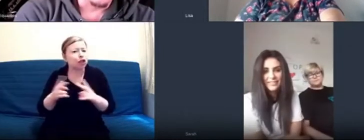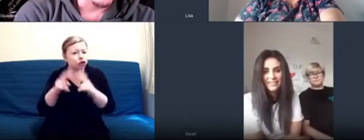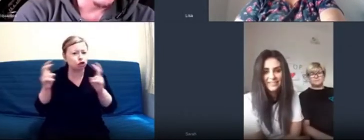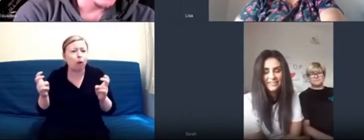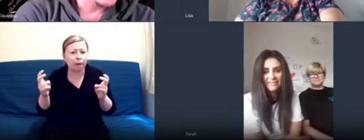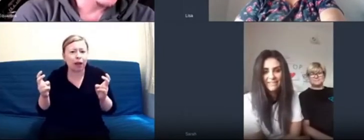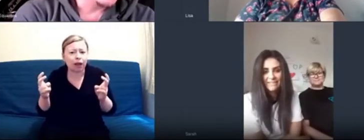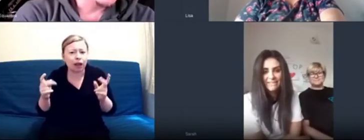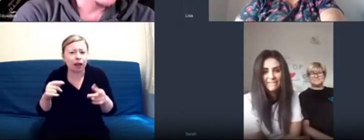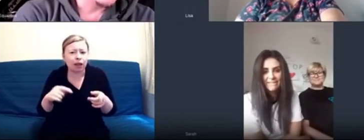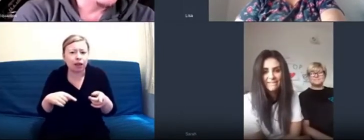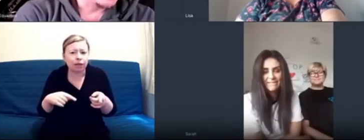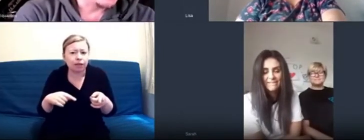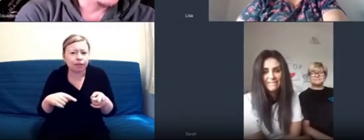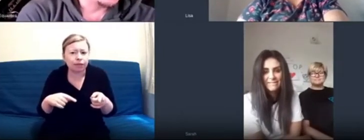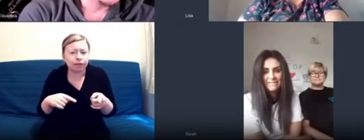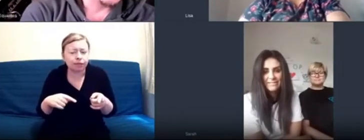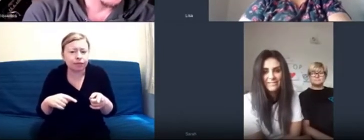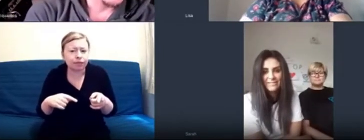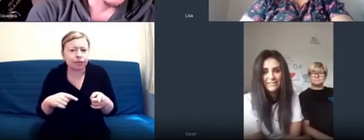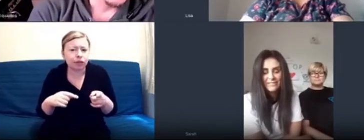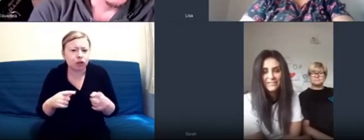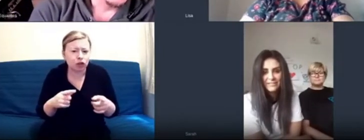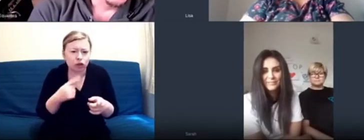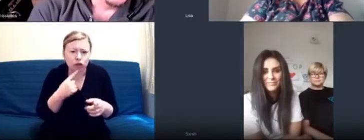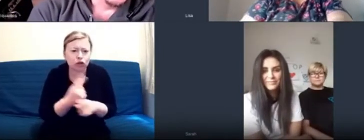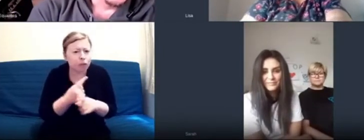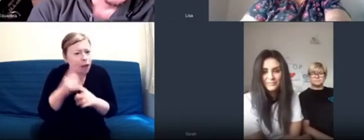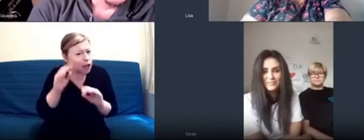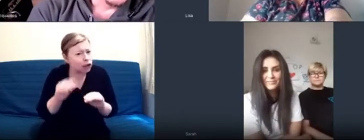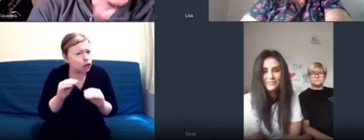own, but you mentioned an education bank, and